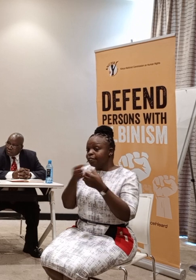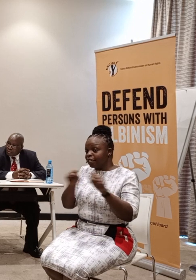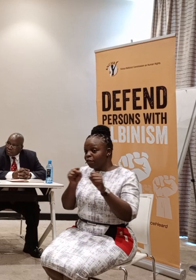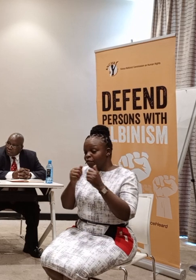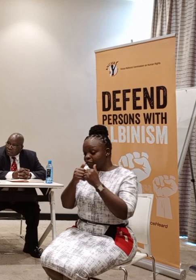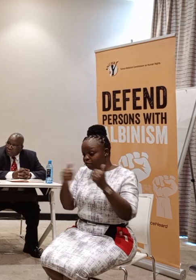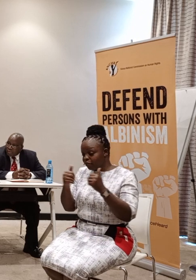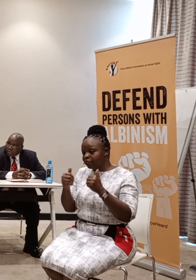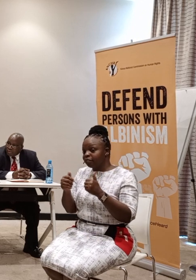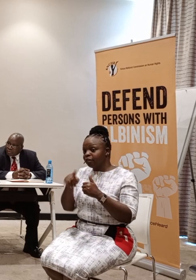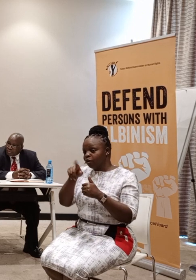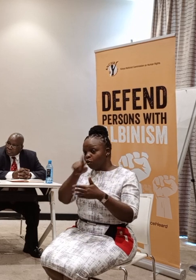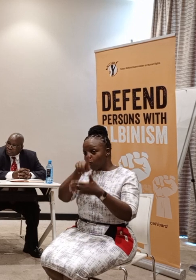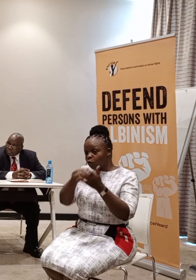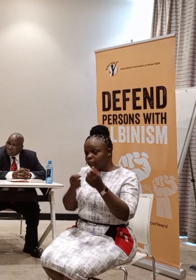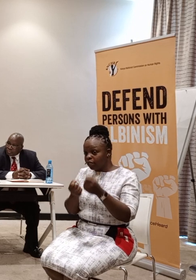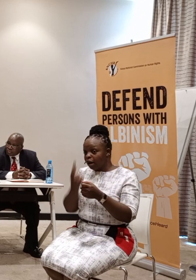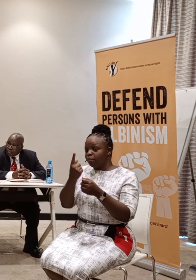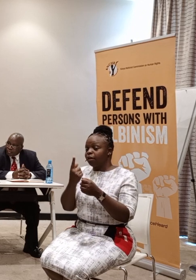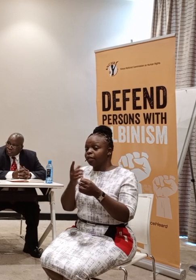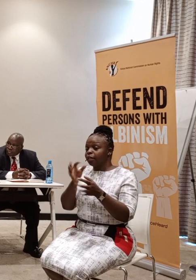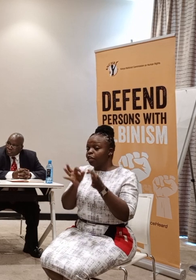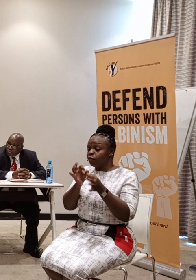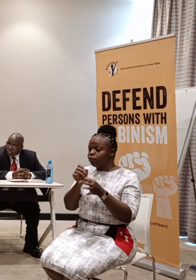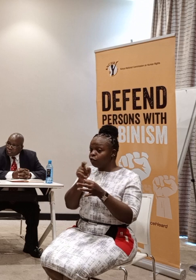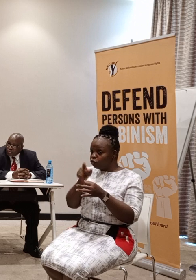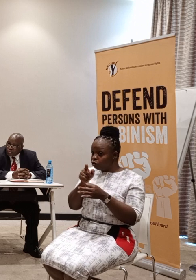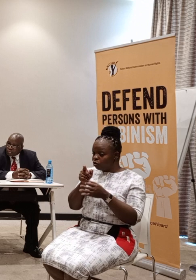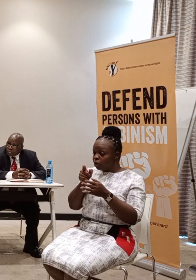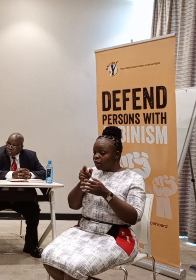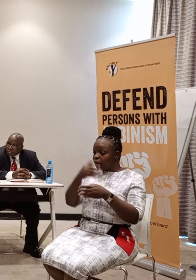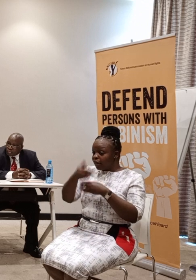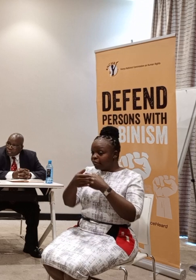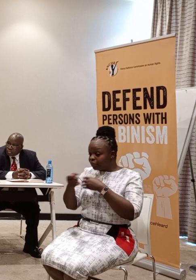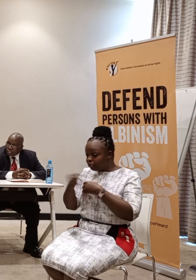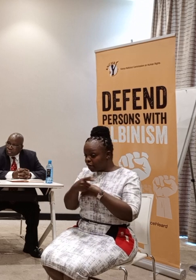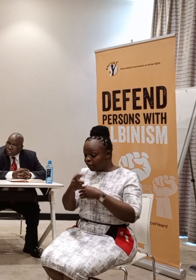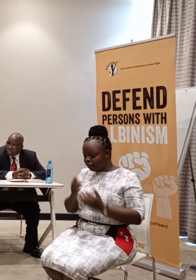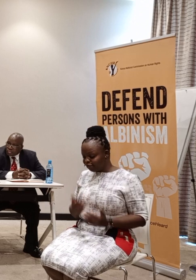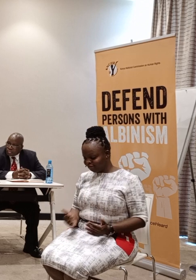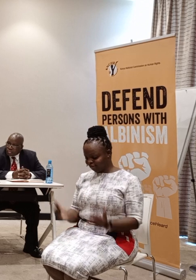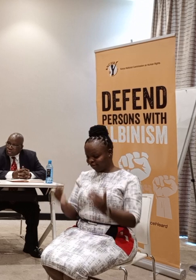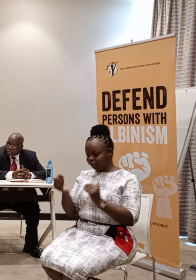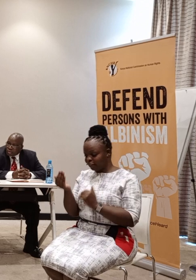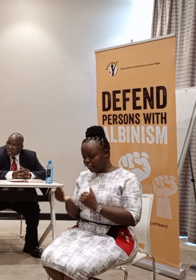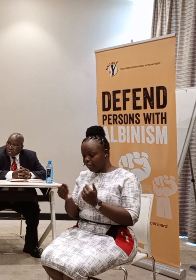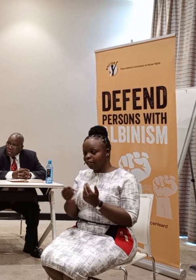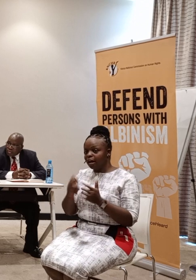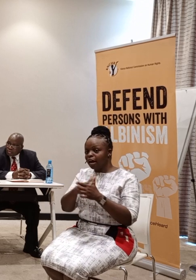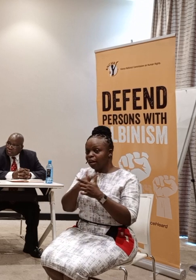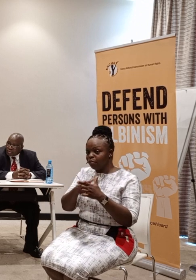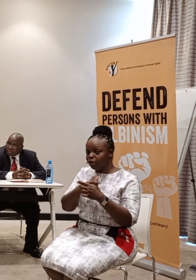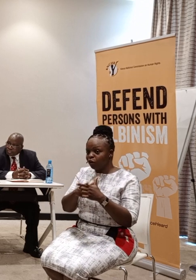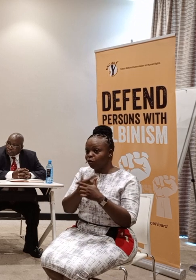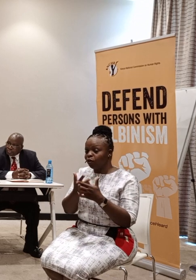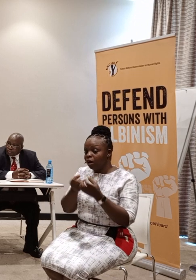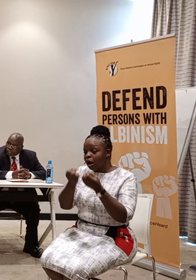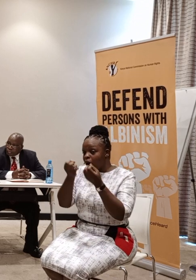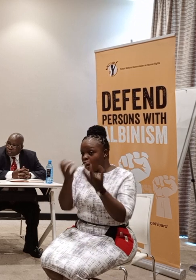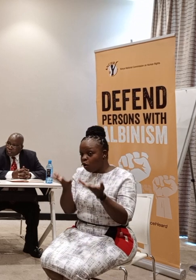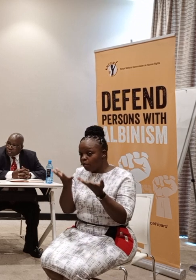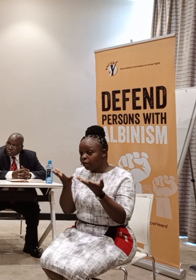What comes to your mind? Assume right now, next month you deliver a child with albinism. How much or